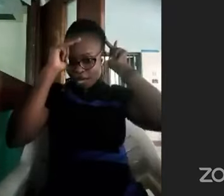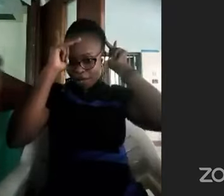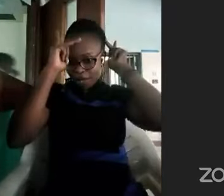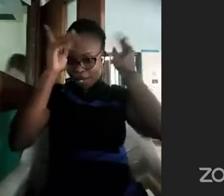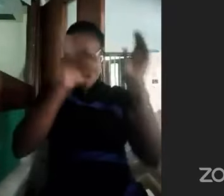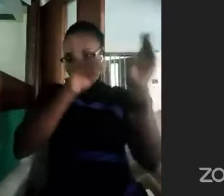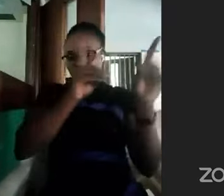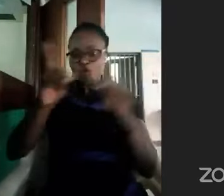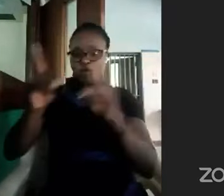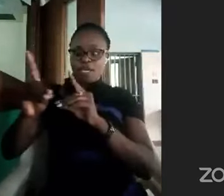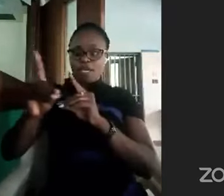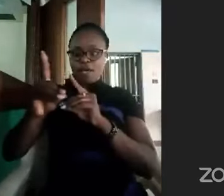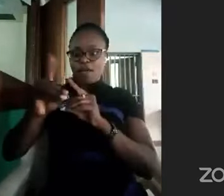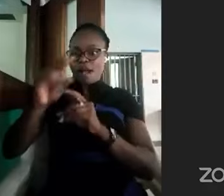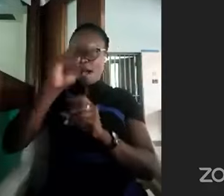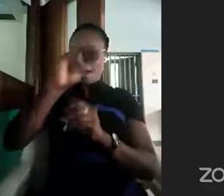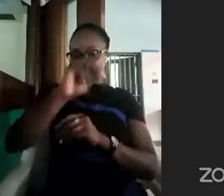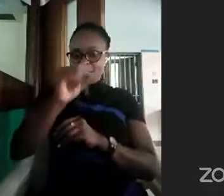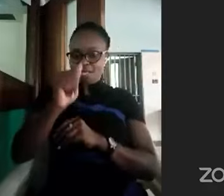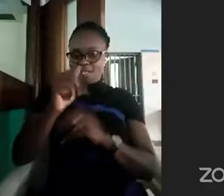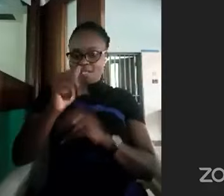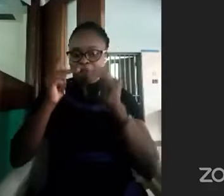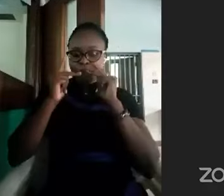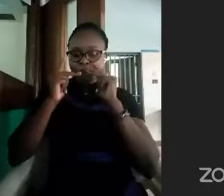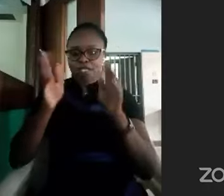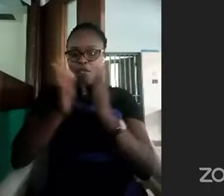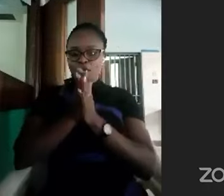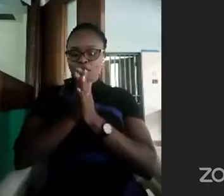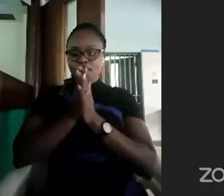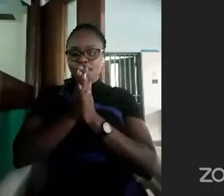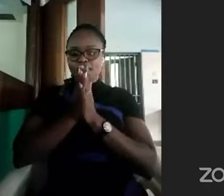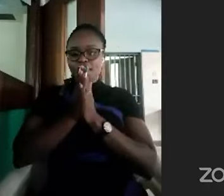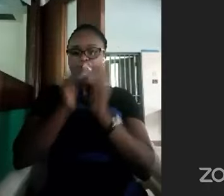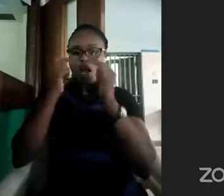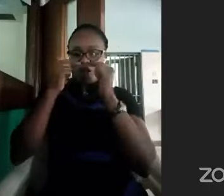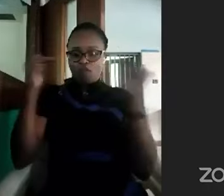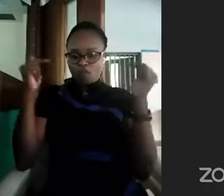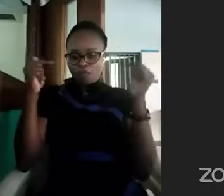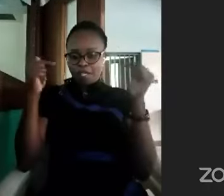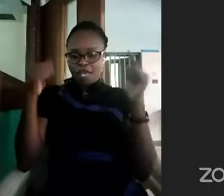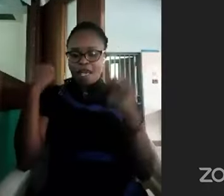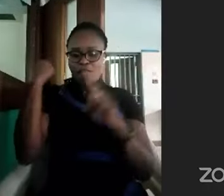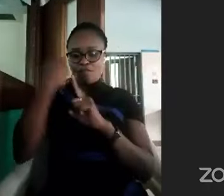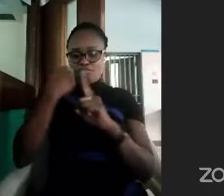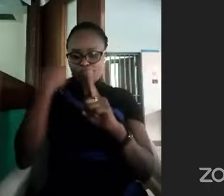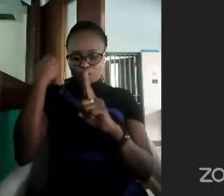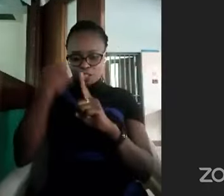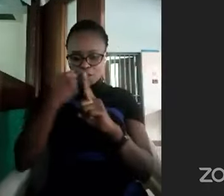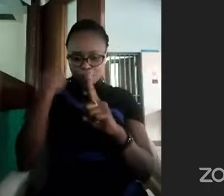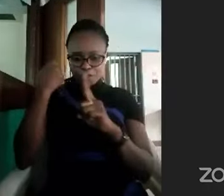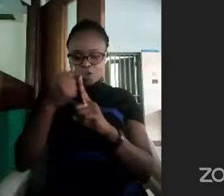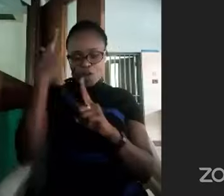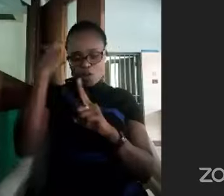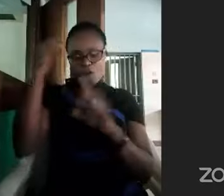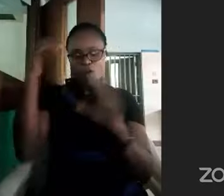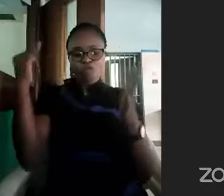And I'm also a champion of teen moms, stroke young moms. I'm champion for the integration of young moms, stroke